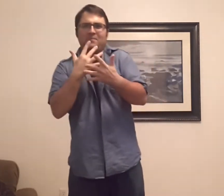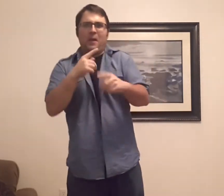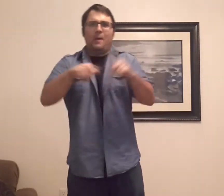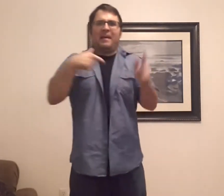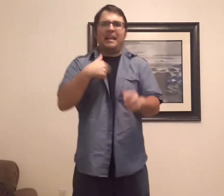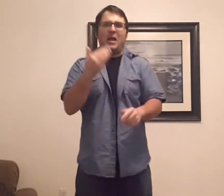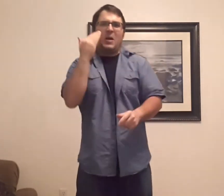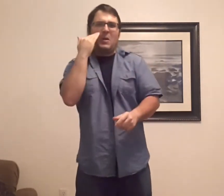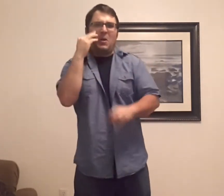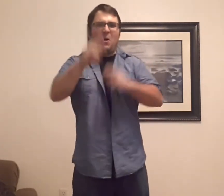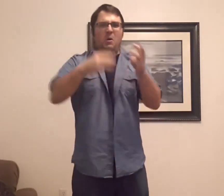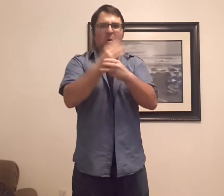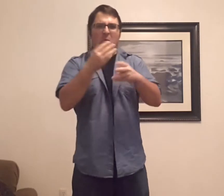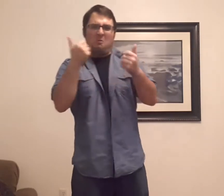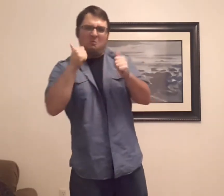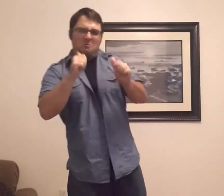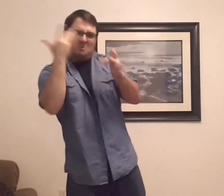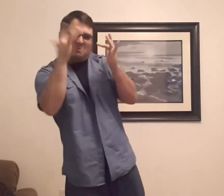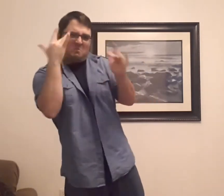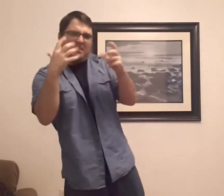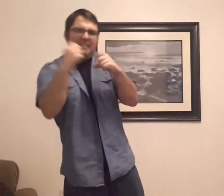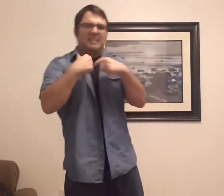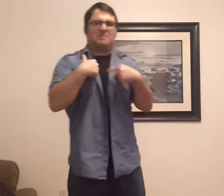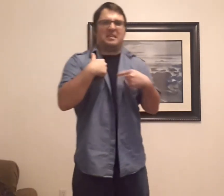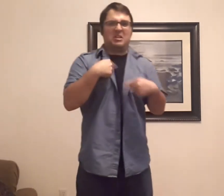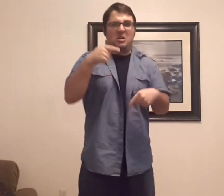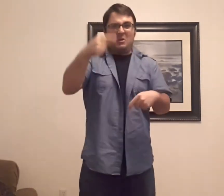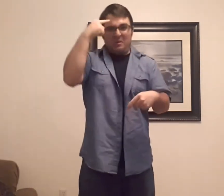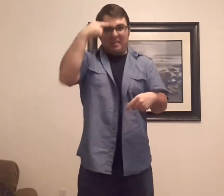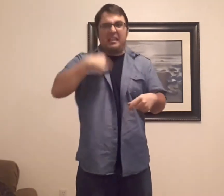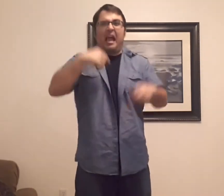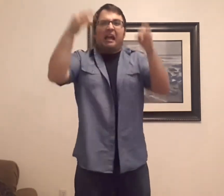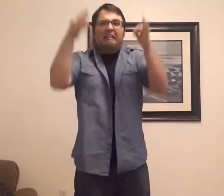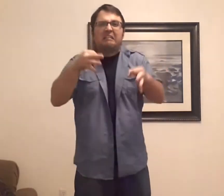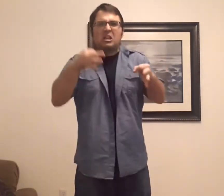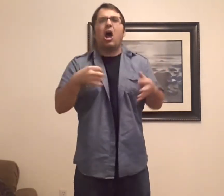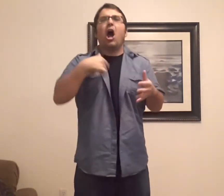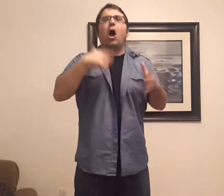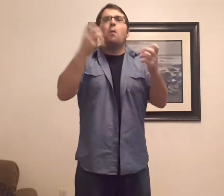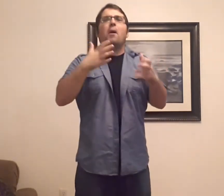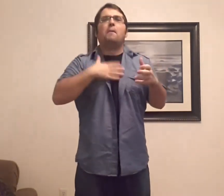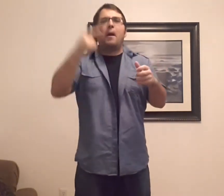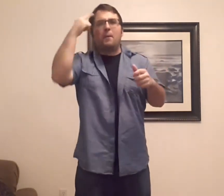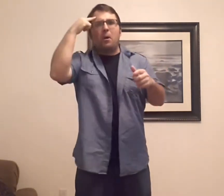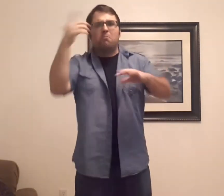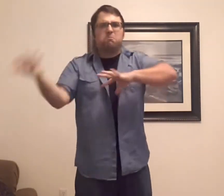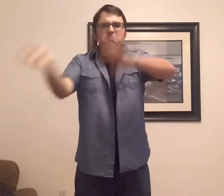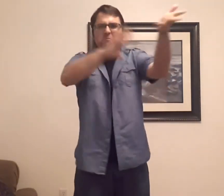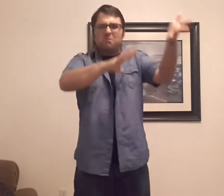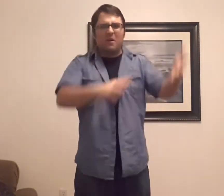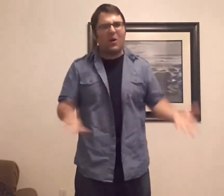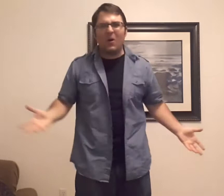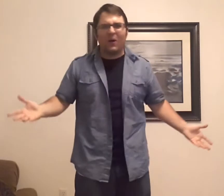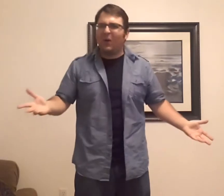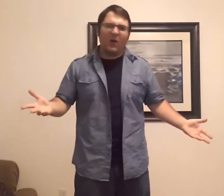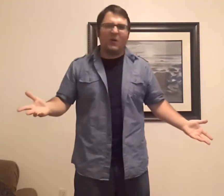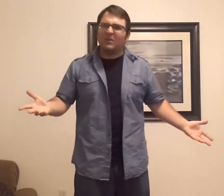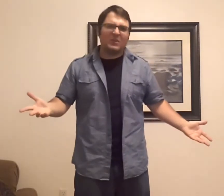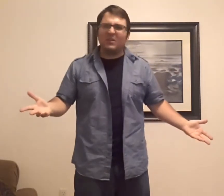paranoid, but I'm pretty sure the world is out to get me. It's not like I made the choice to let my